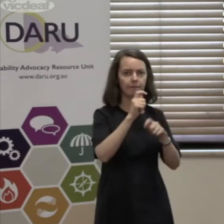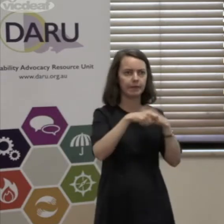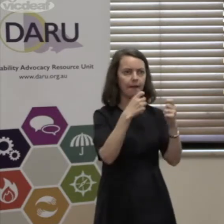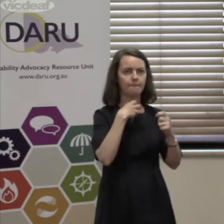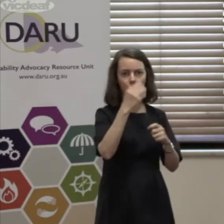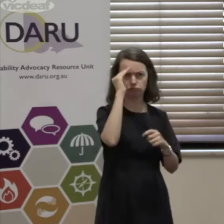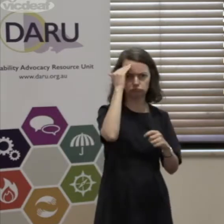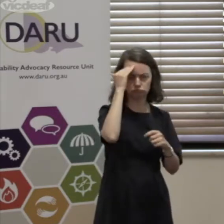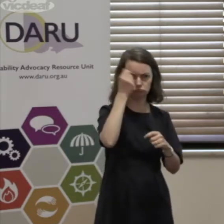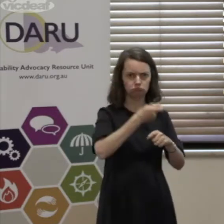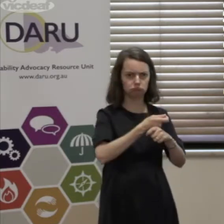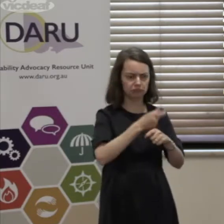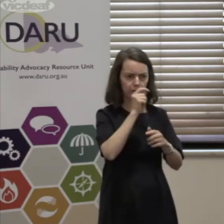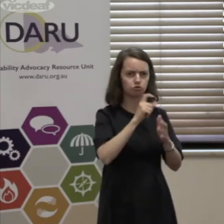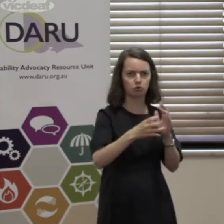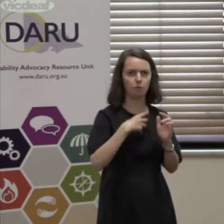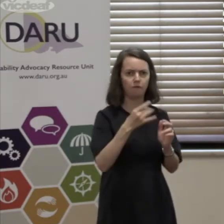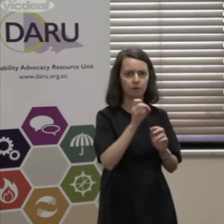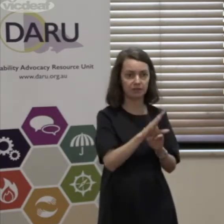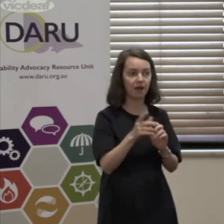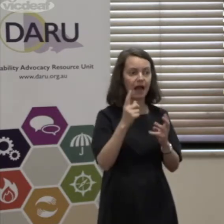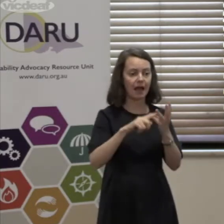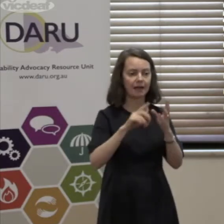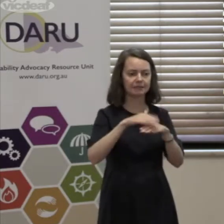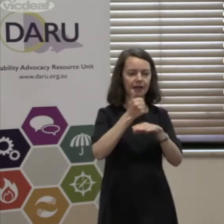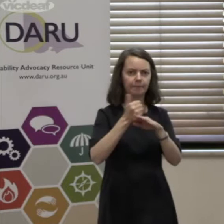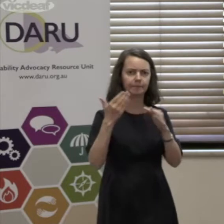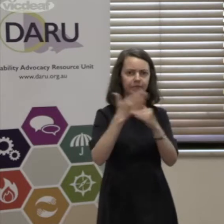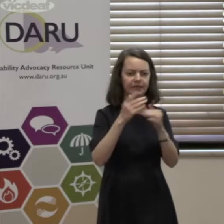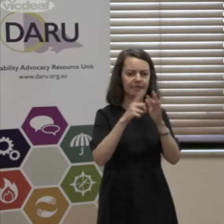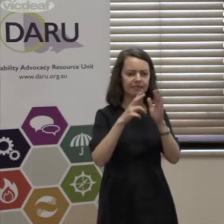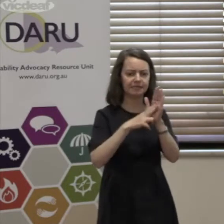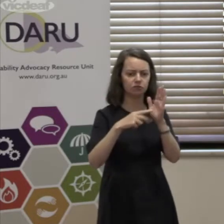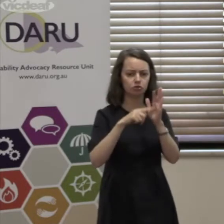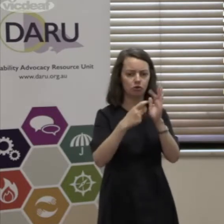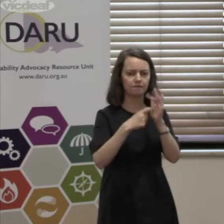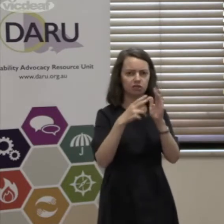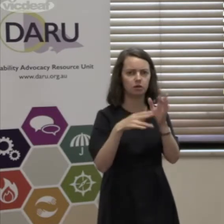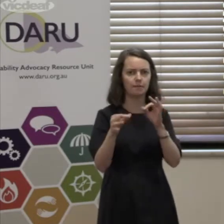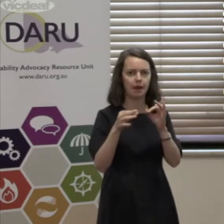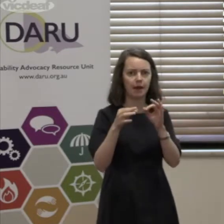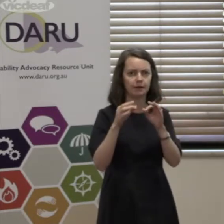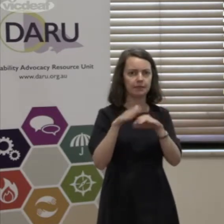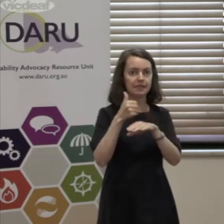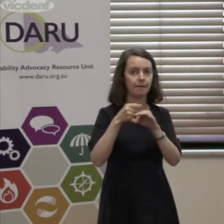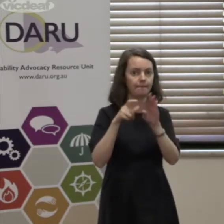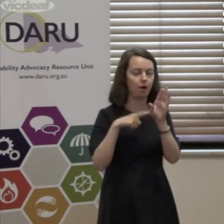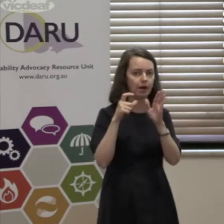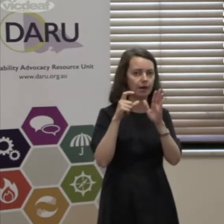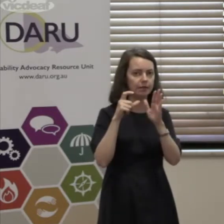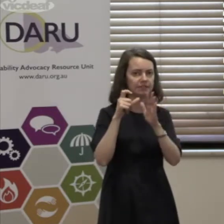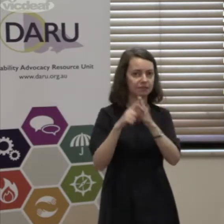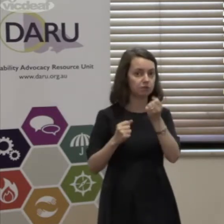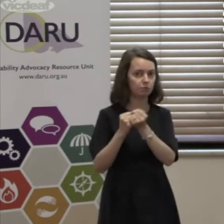And it may also involve development of an intervention plan which will be put in place by disability support workers. And in this case,